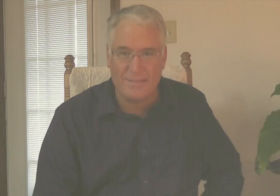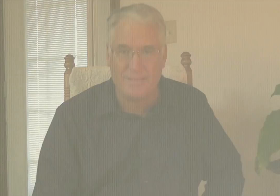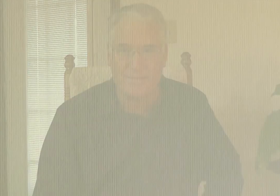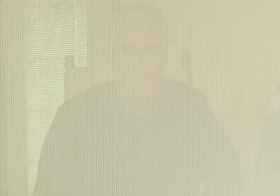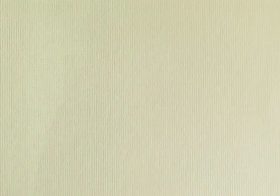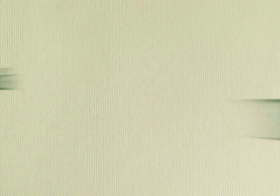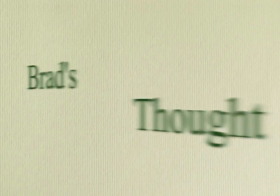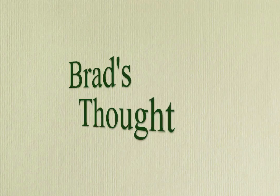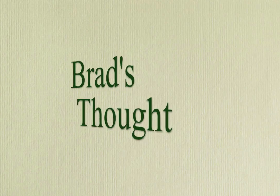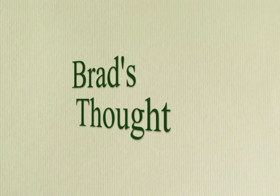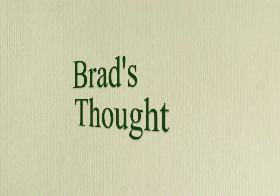ours.